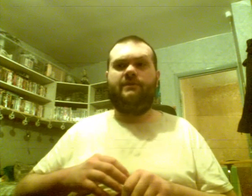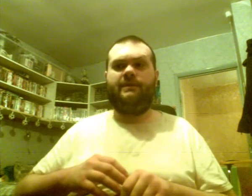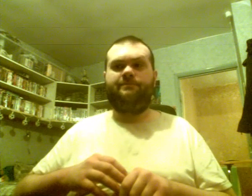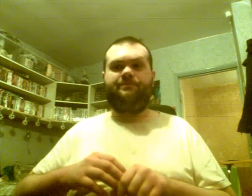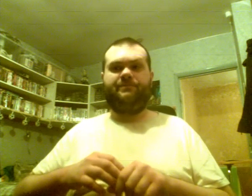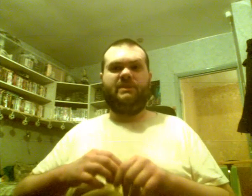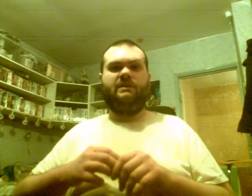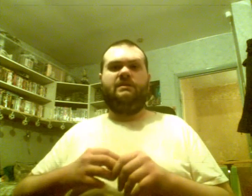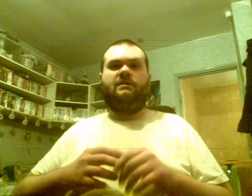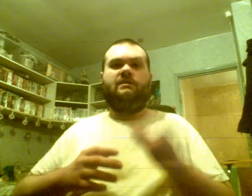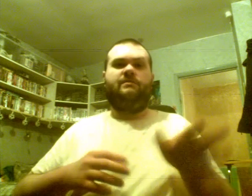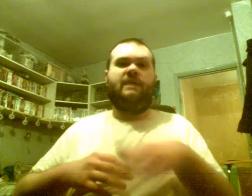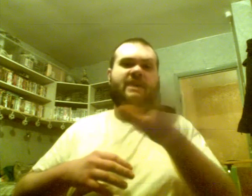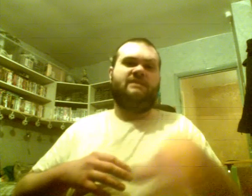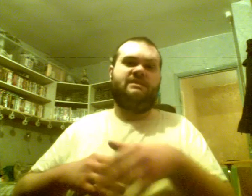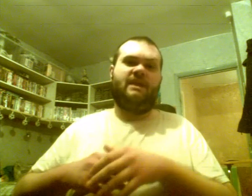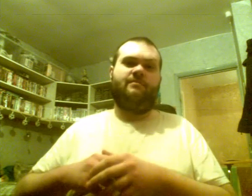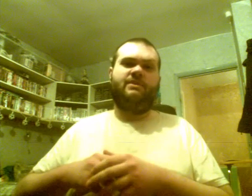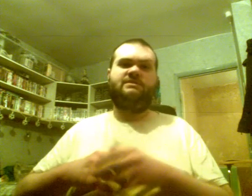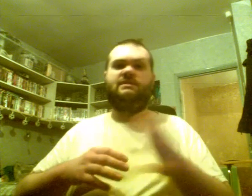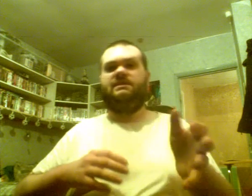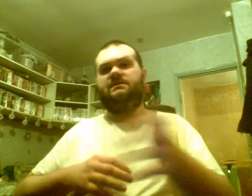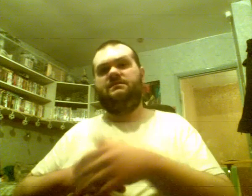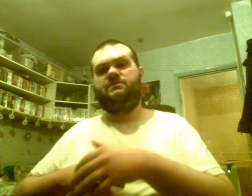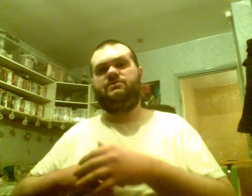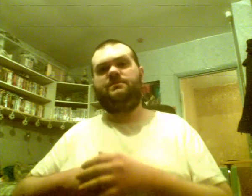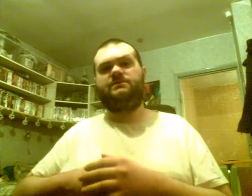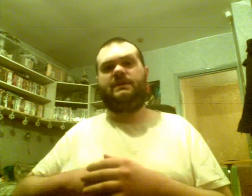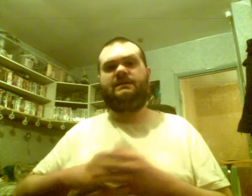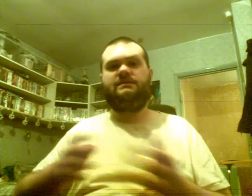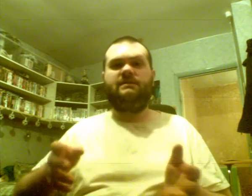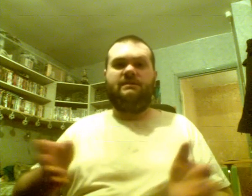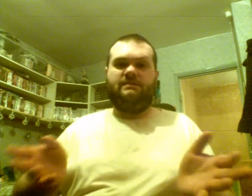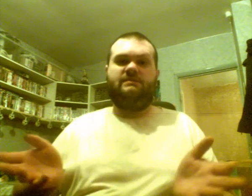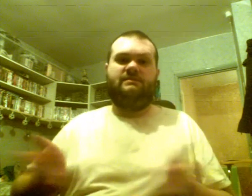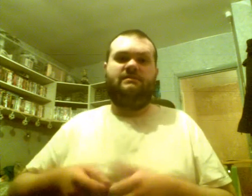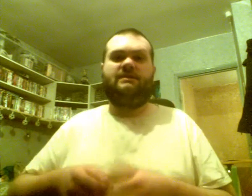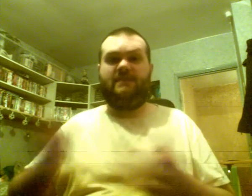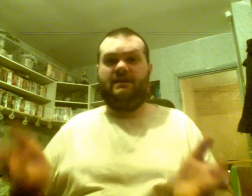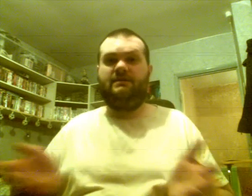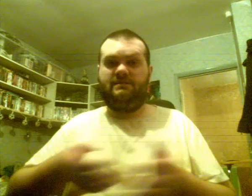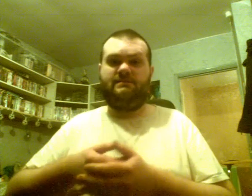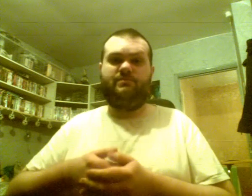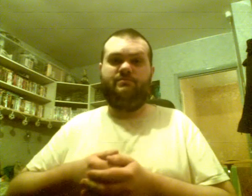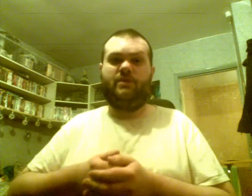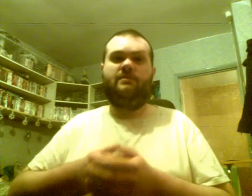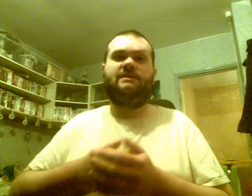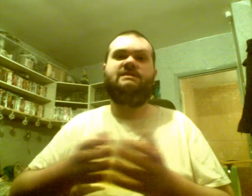it. Backpackers and campers, they use them as well. As again, it's easier